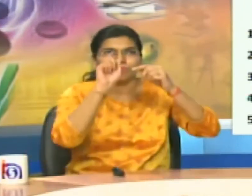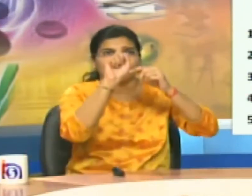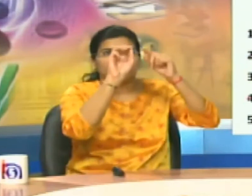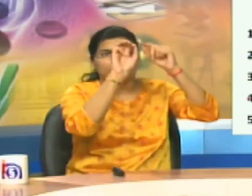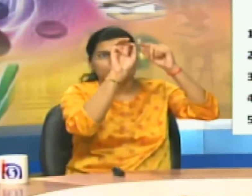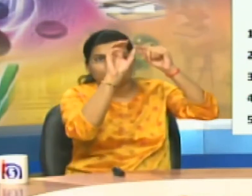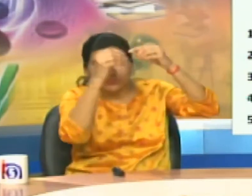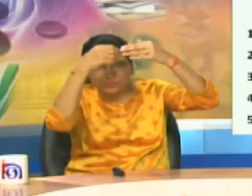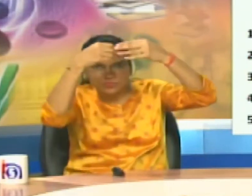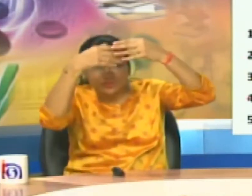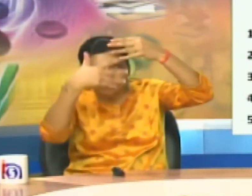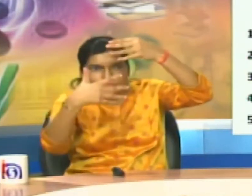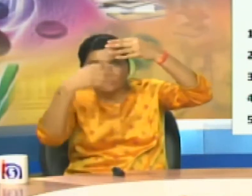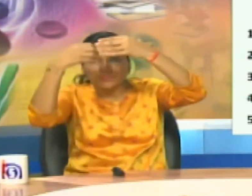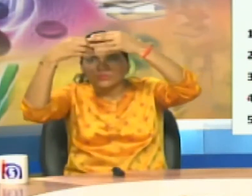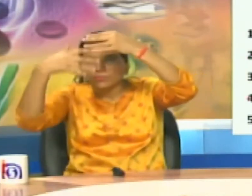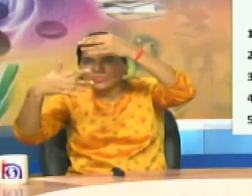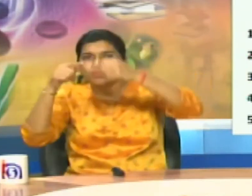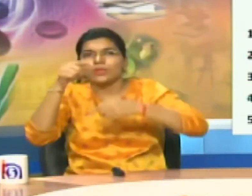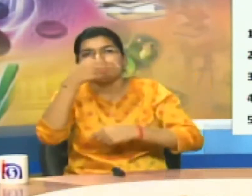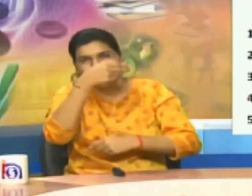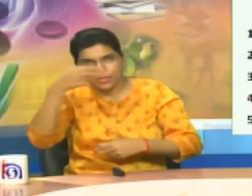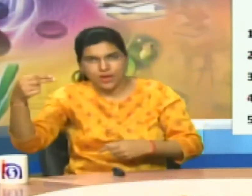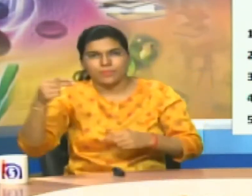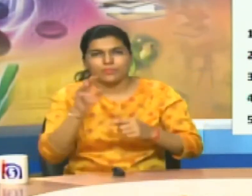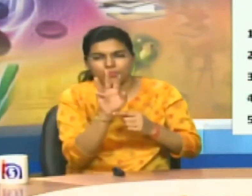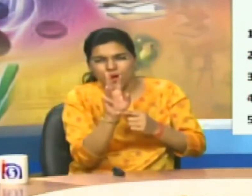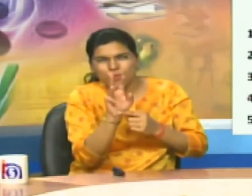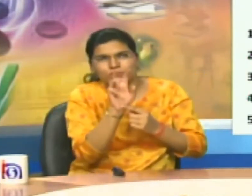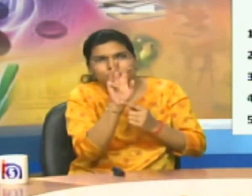menus. That means when we have